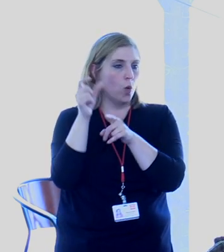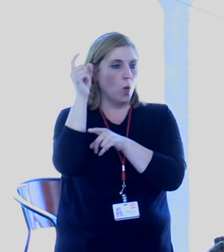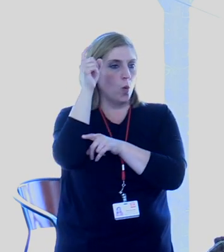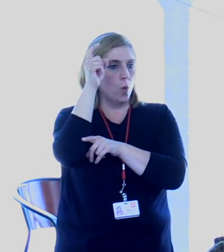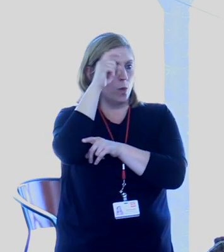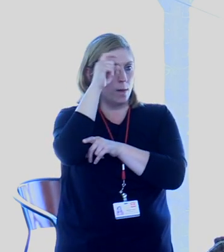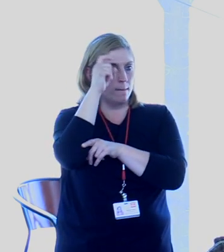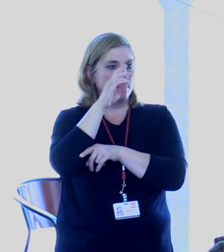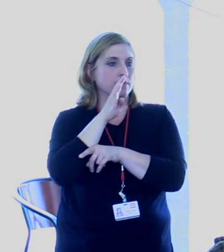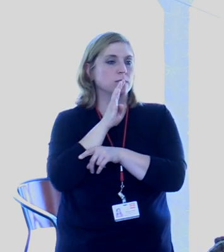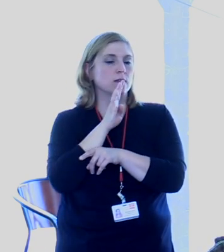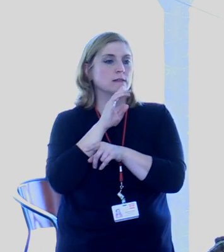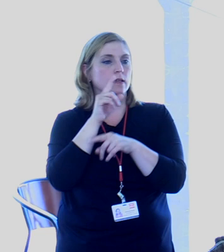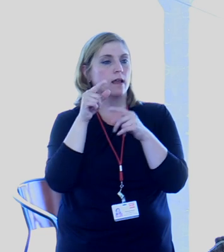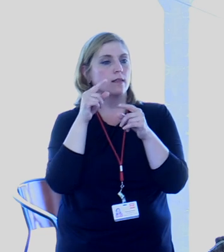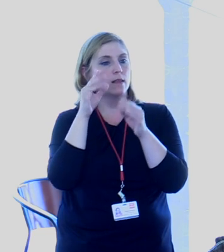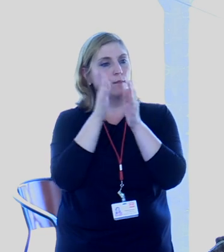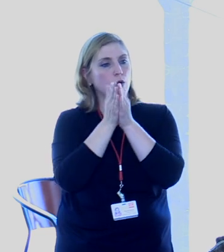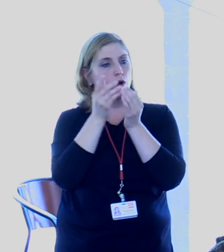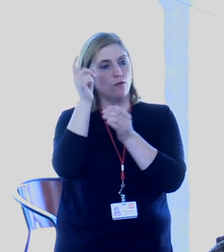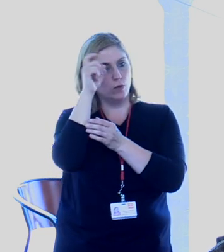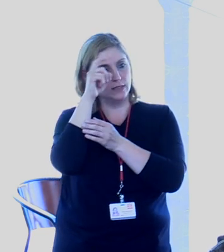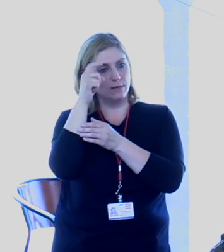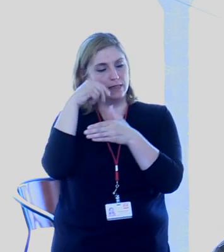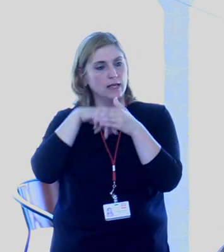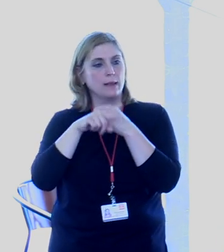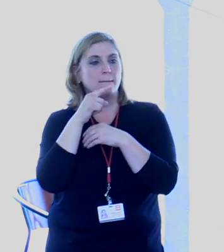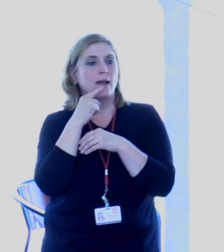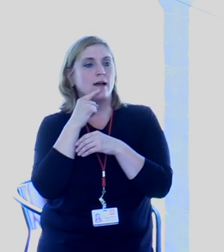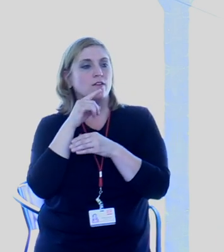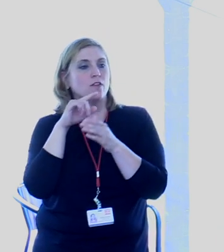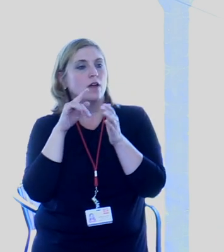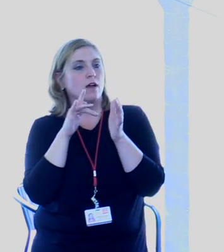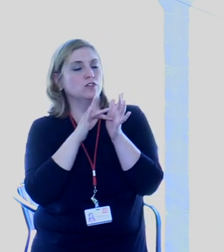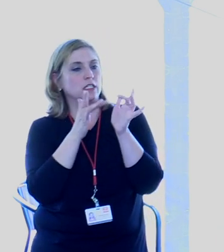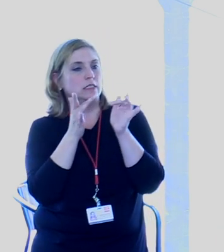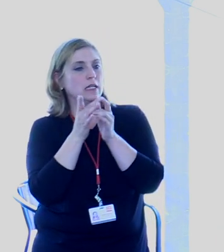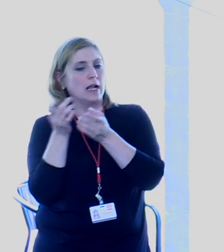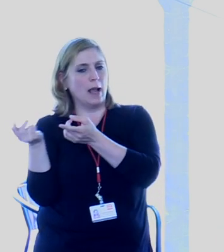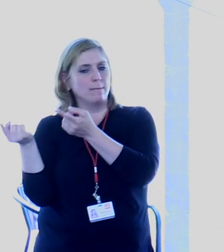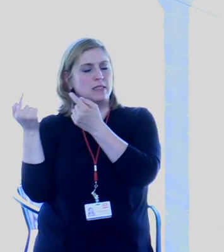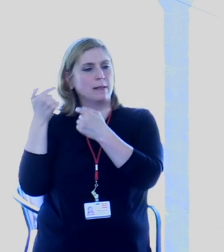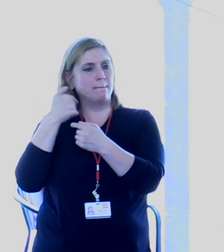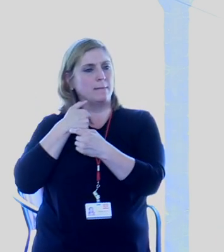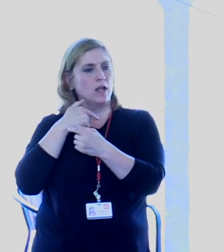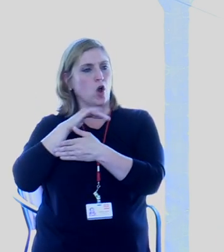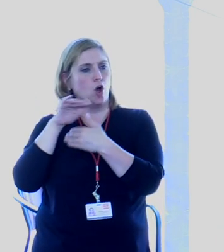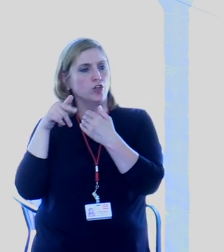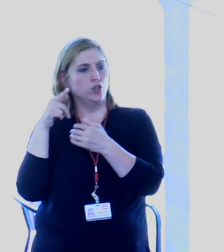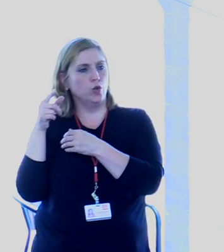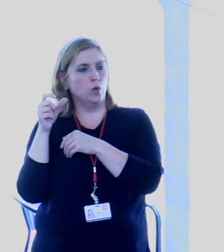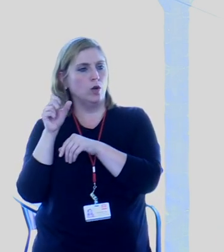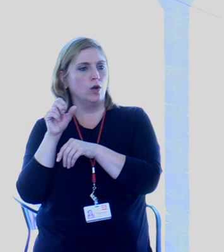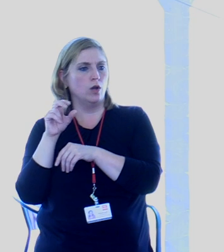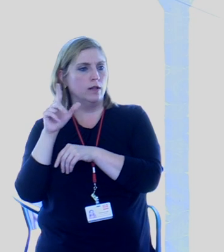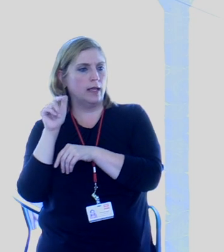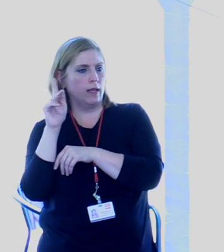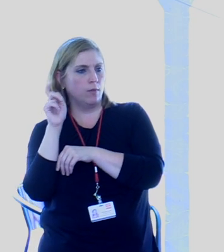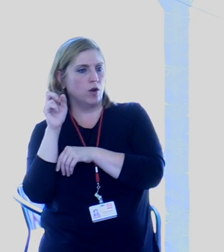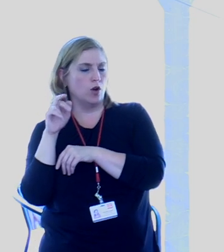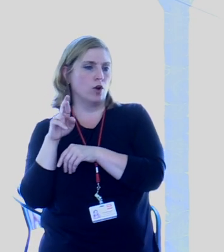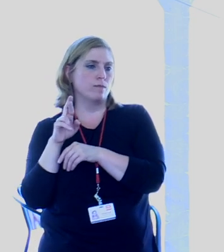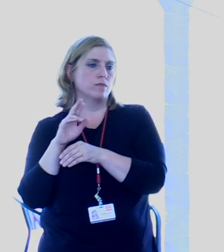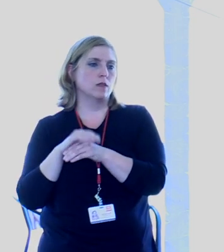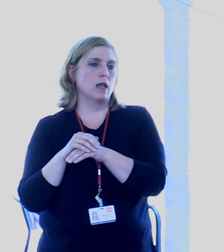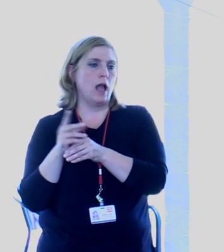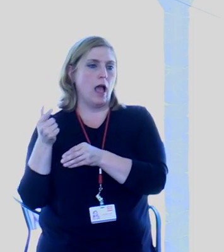in the Book of Wisdom are in the mouth of Jesus when he says, "Come to me, all you who labor, okay, and are heavy burdened, and I will